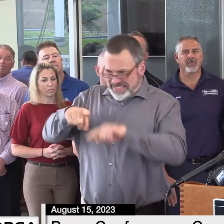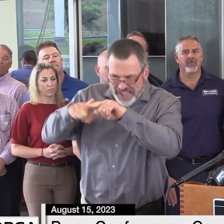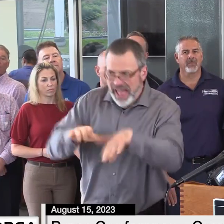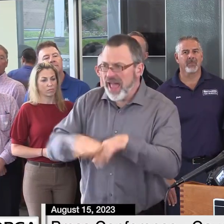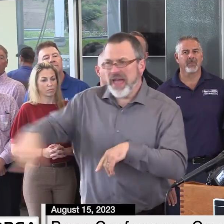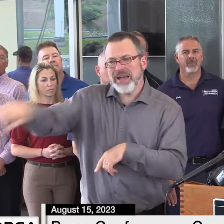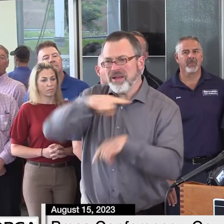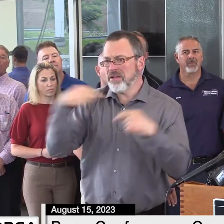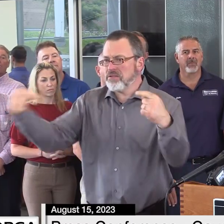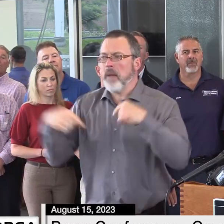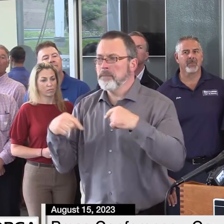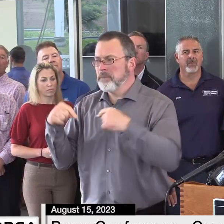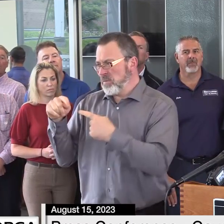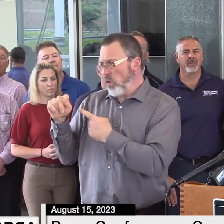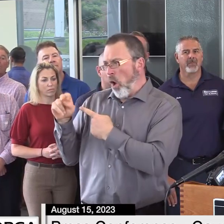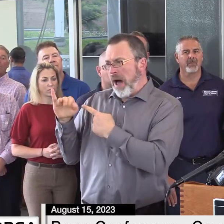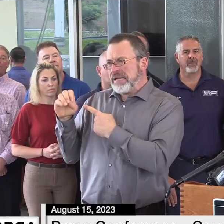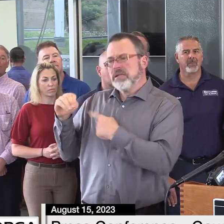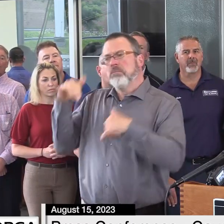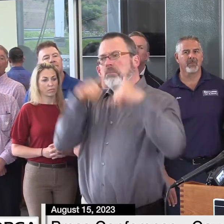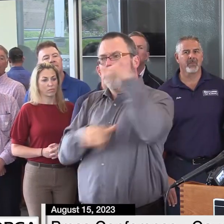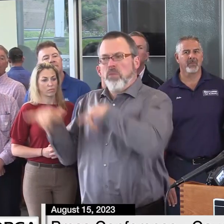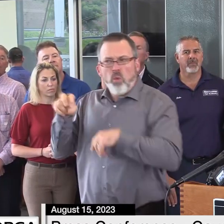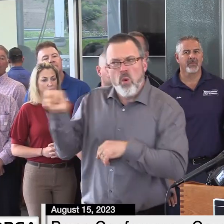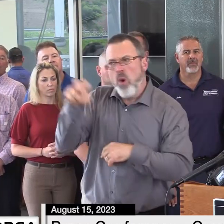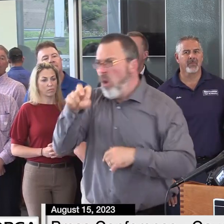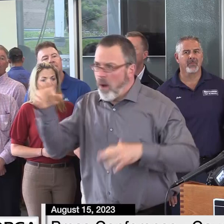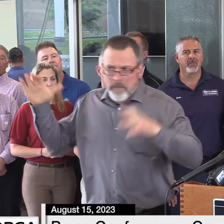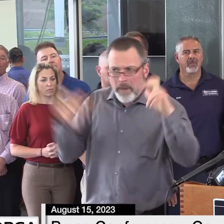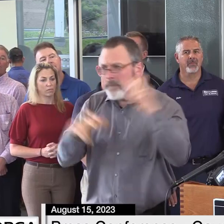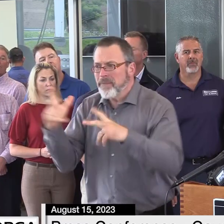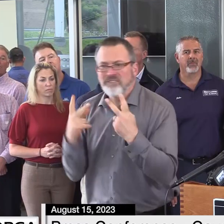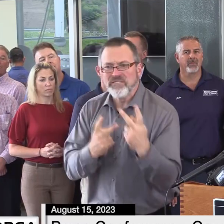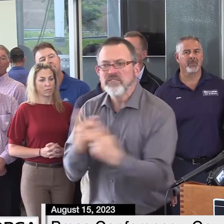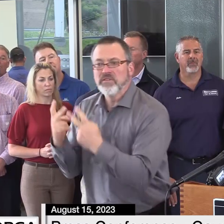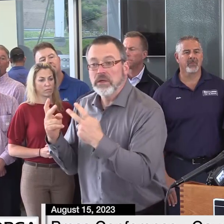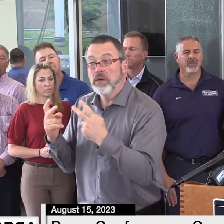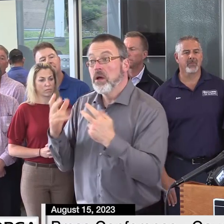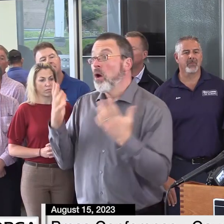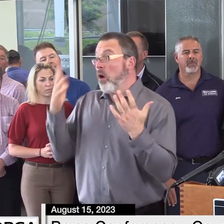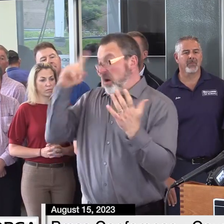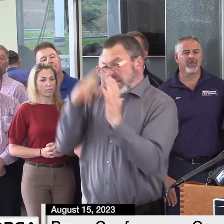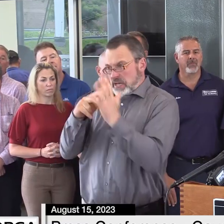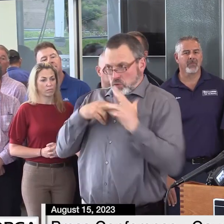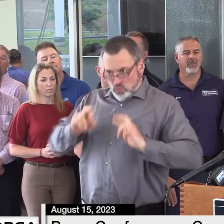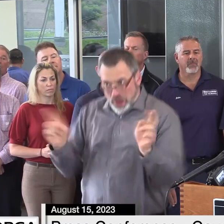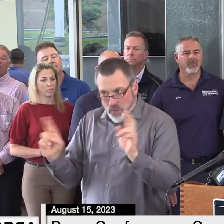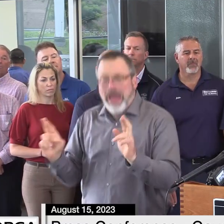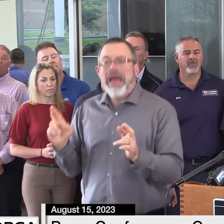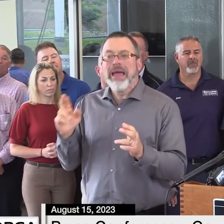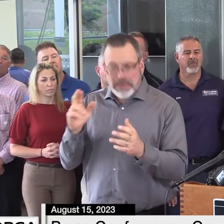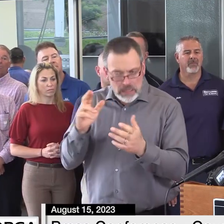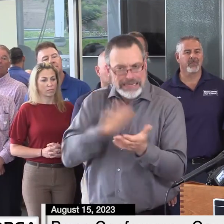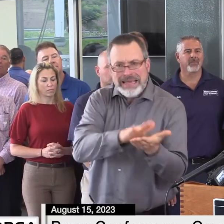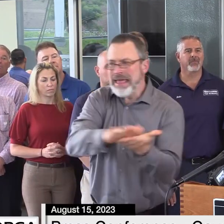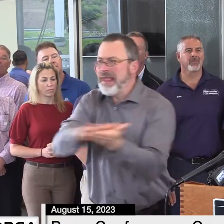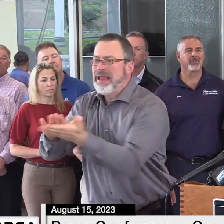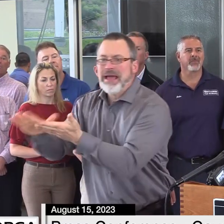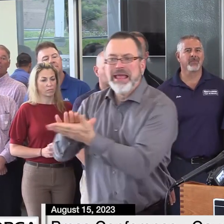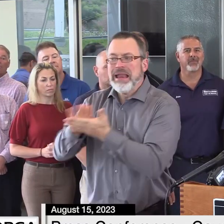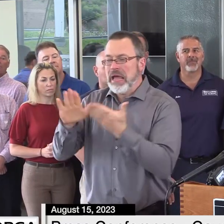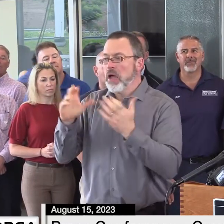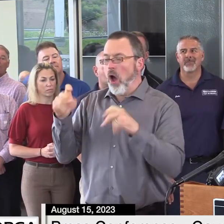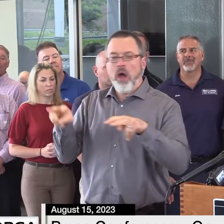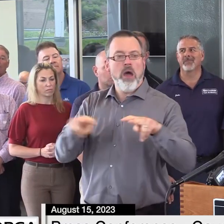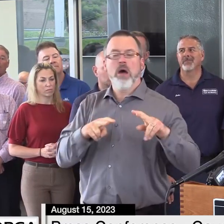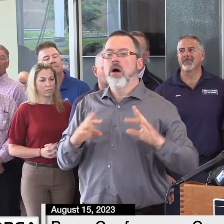our local economy, so Clean Up Day will help make sure we continue to be the most beautiful state in the nation and